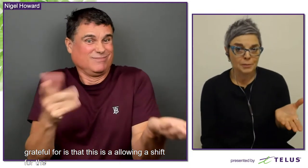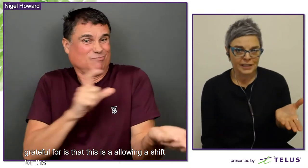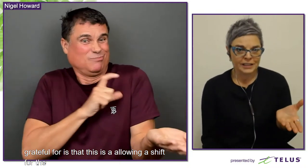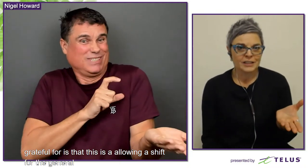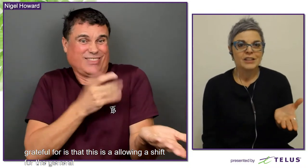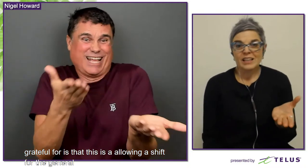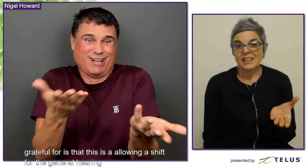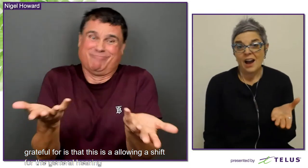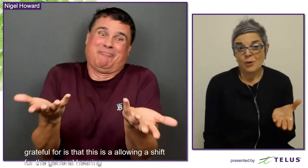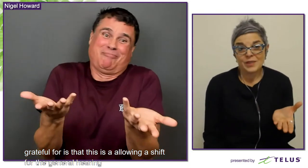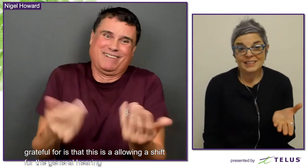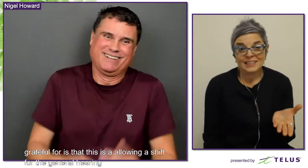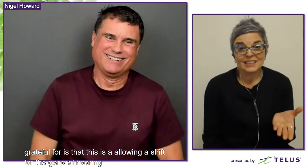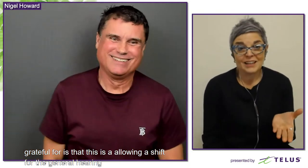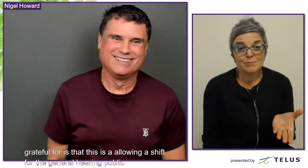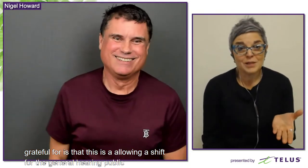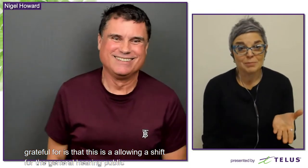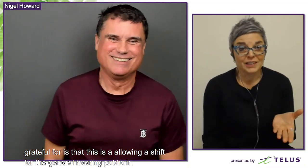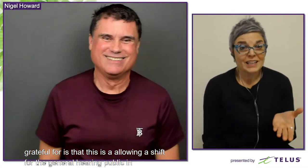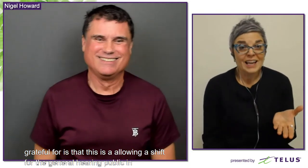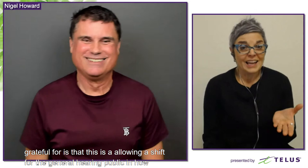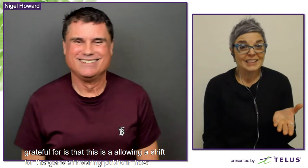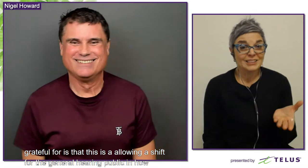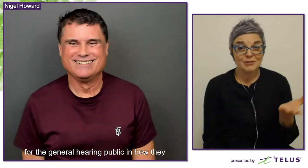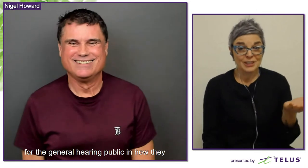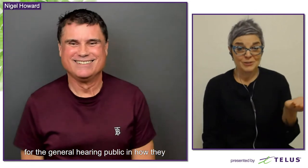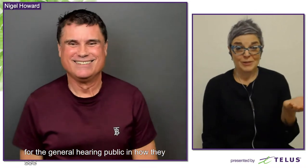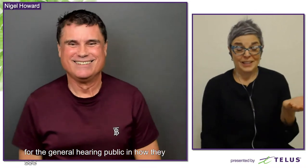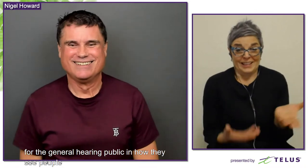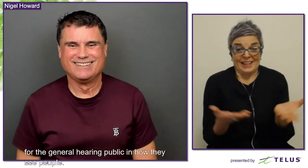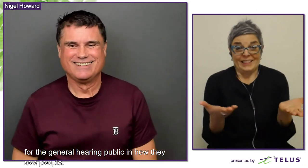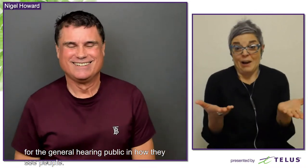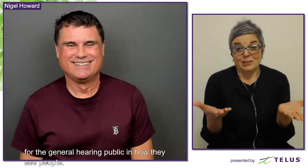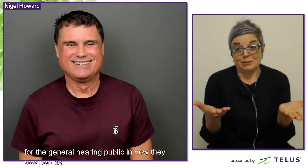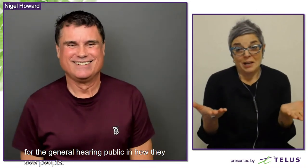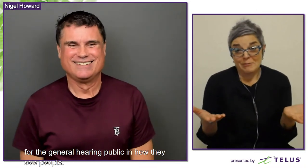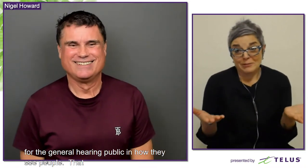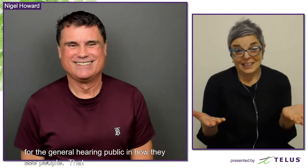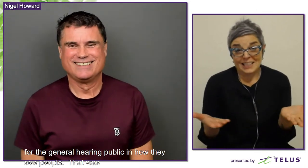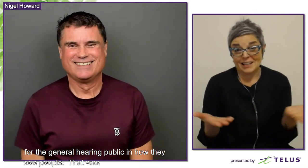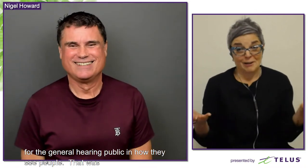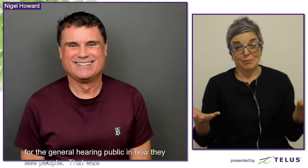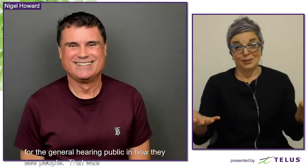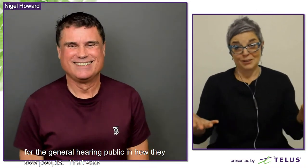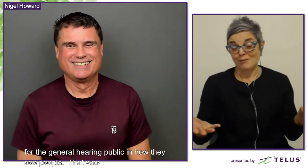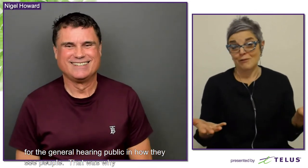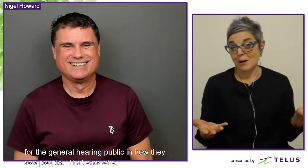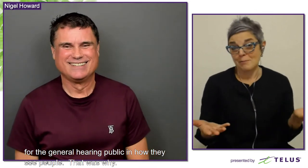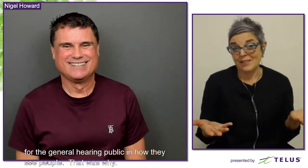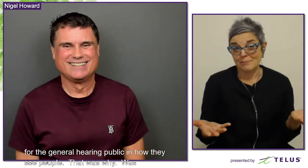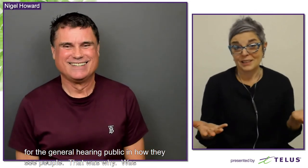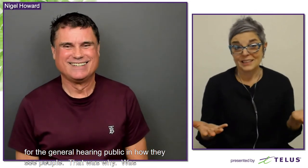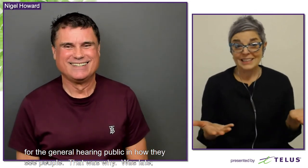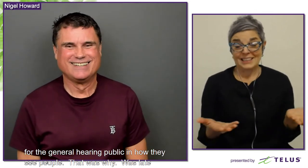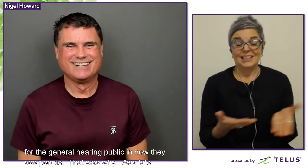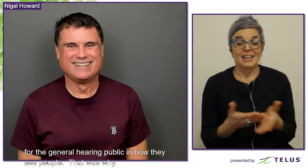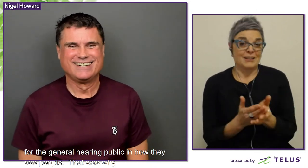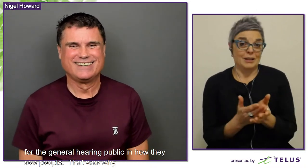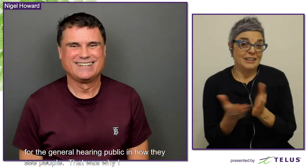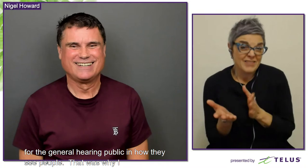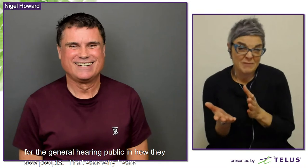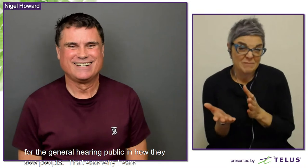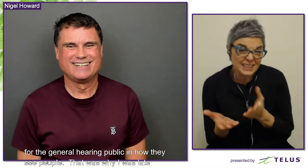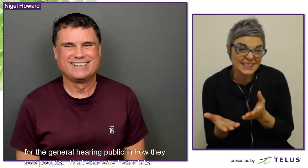hearing public. I think we in should how be they okay. see deaf people. And so, that was why I was late. I got pulled over by the police,